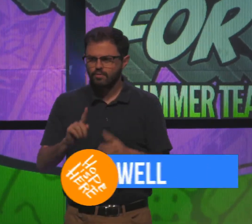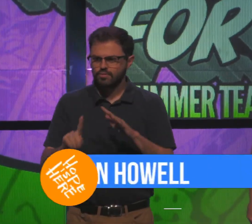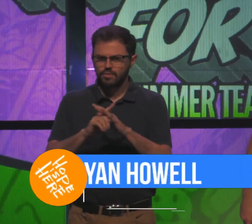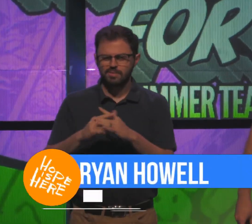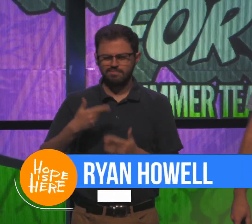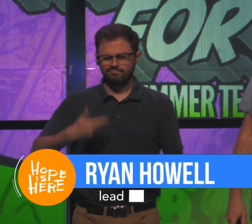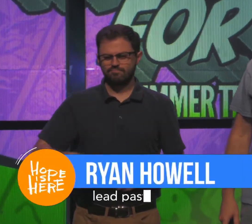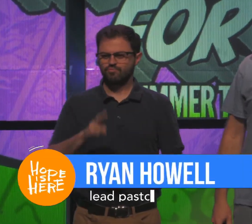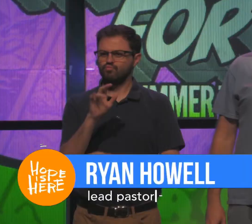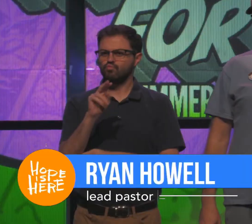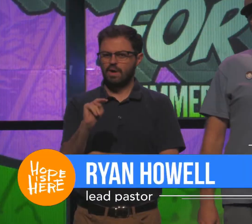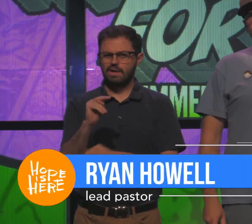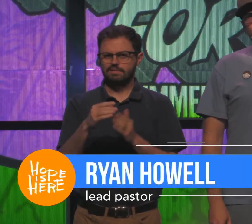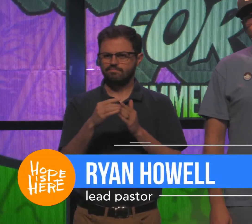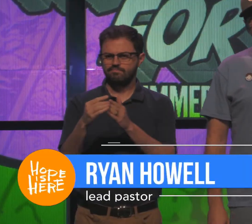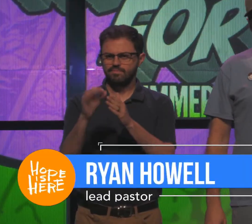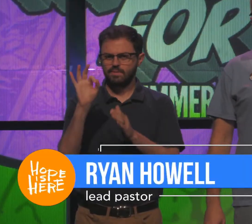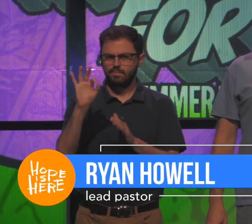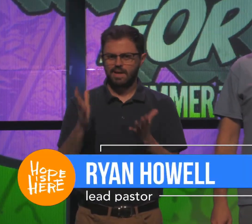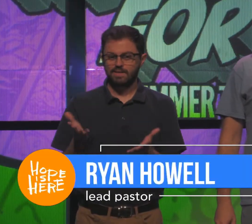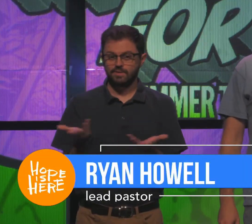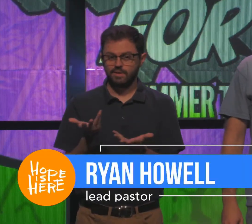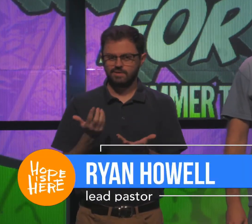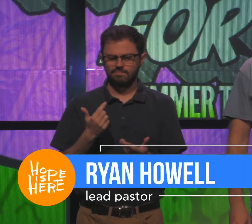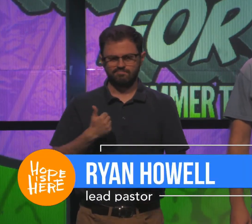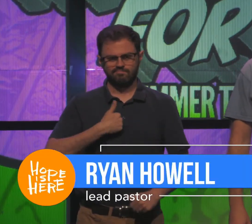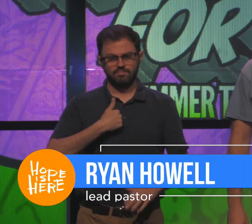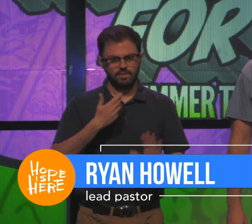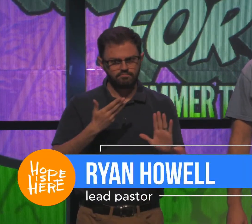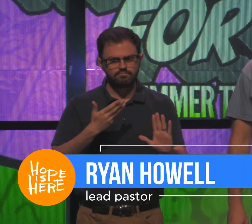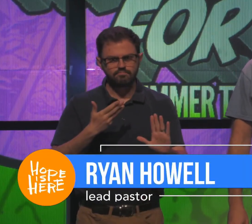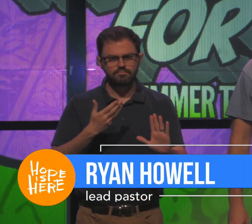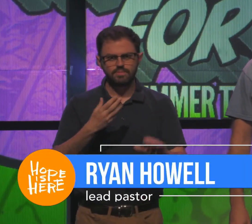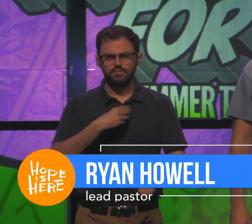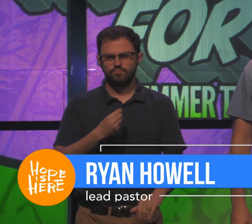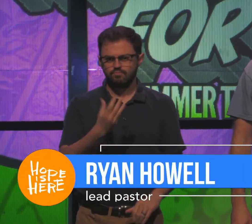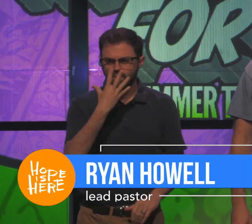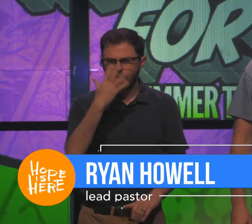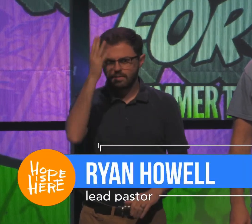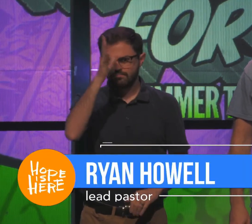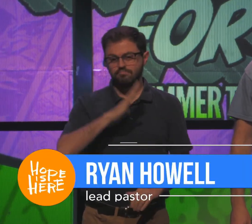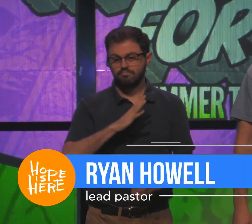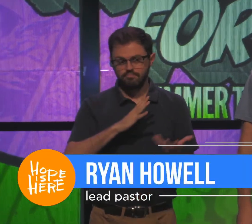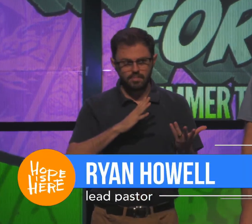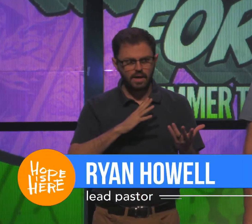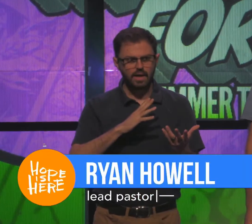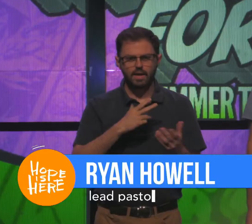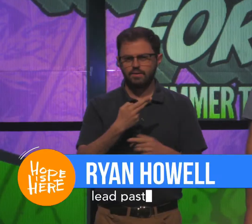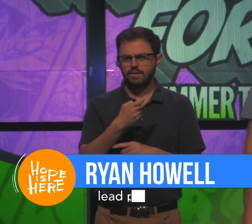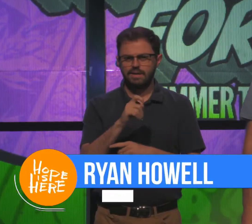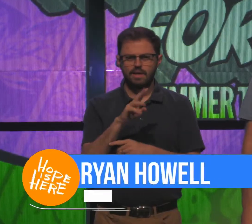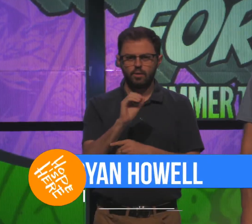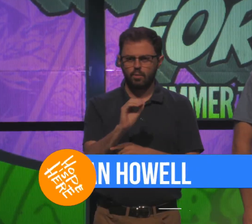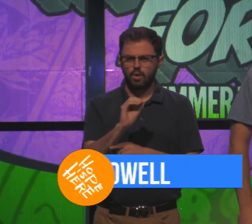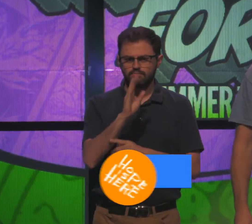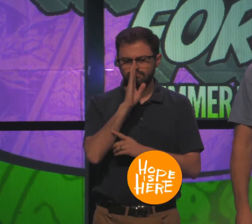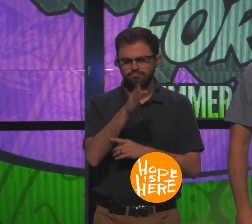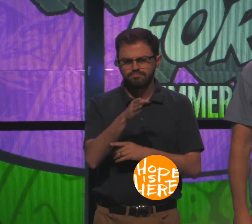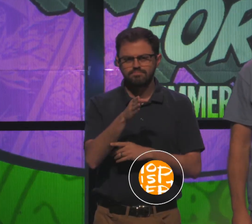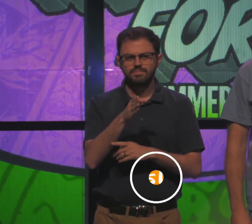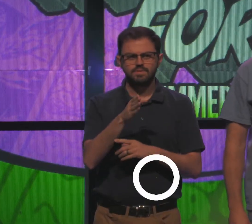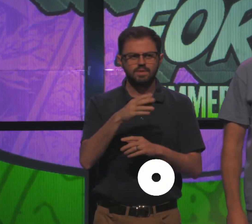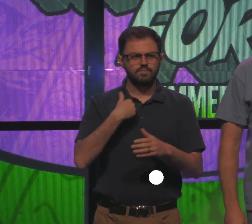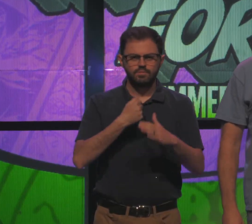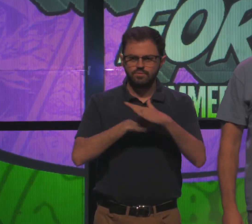lead pastor at Crossroads. I'm white. I'm male, heterosexual, born